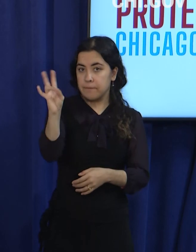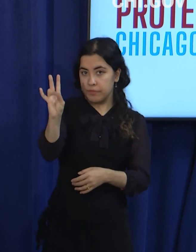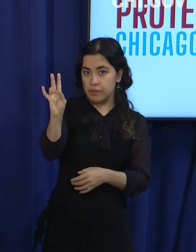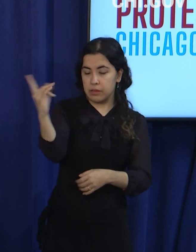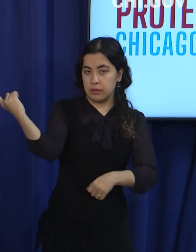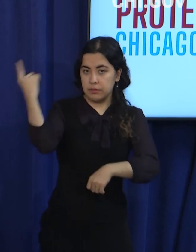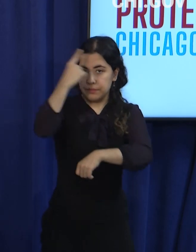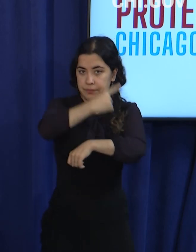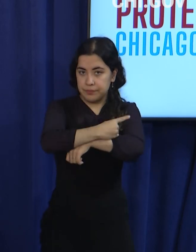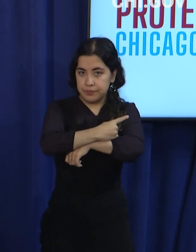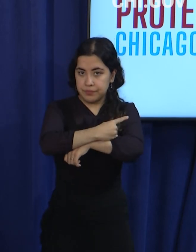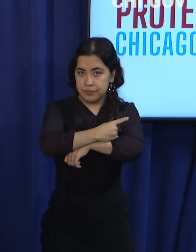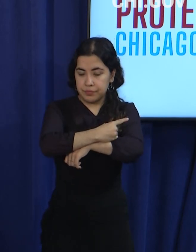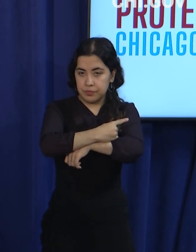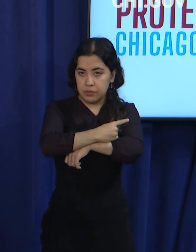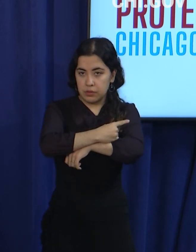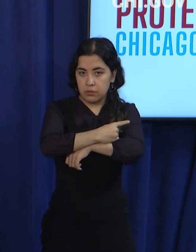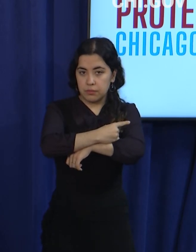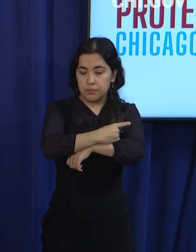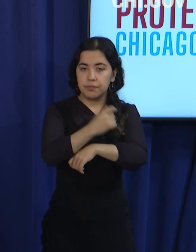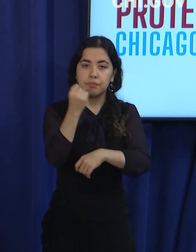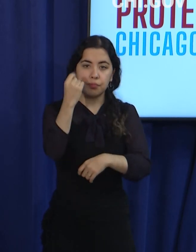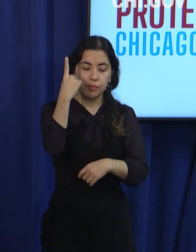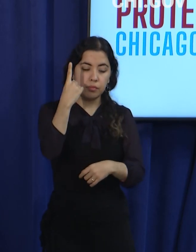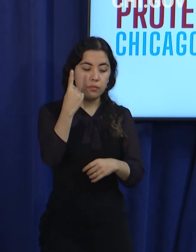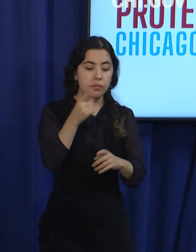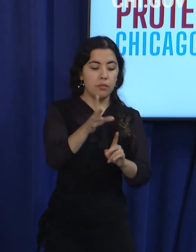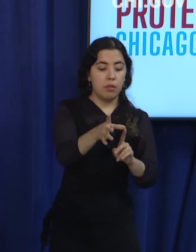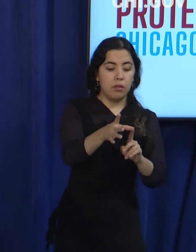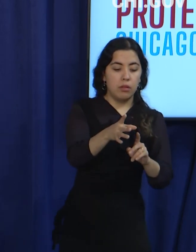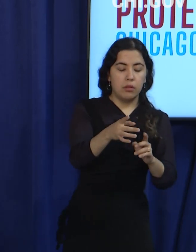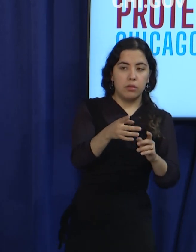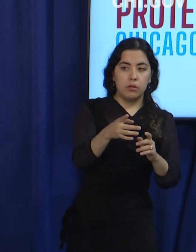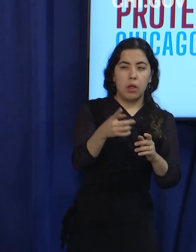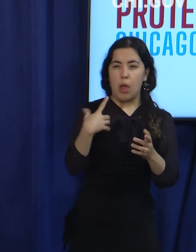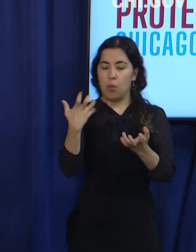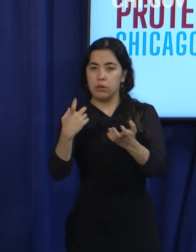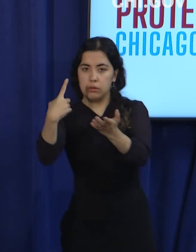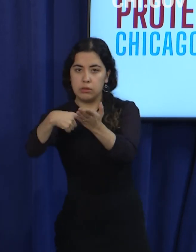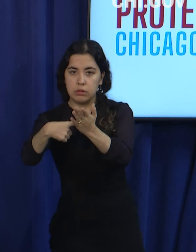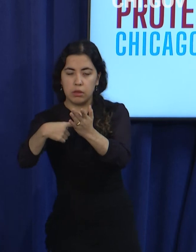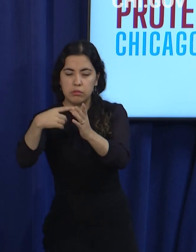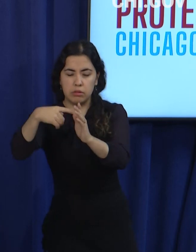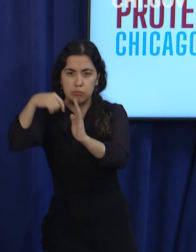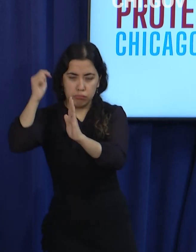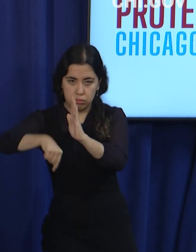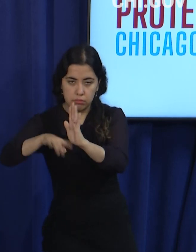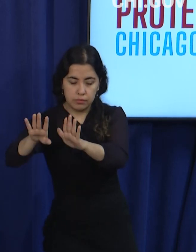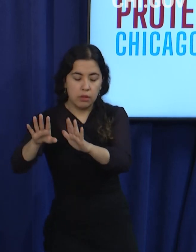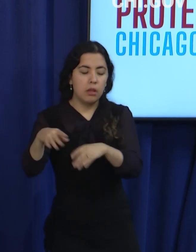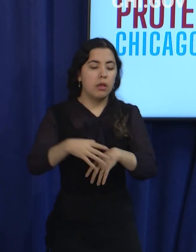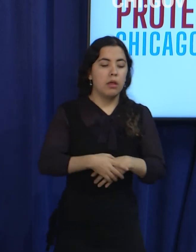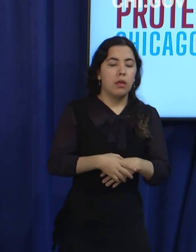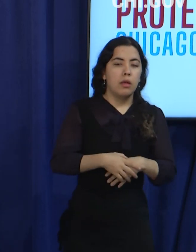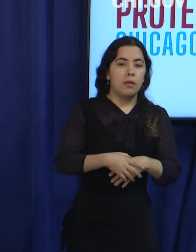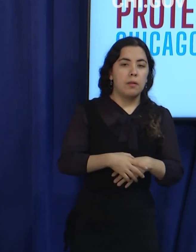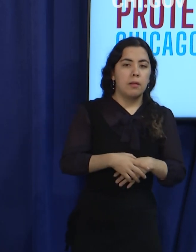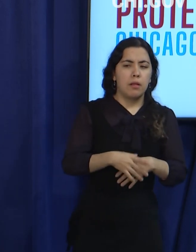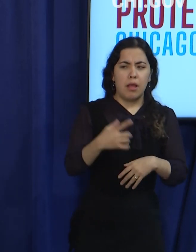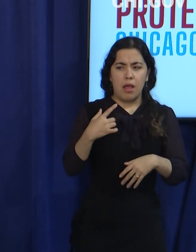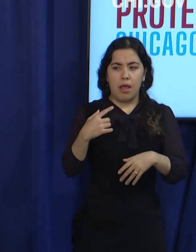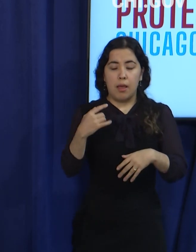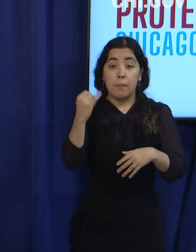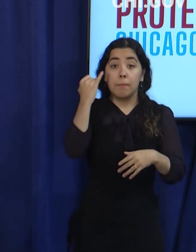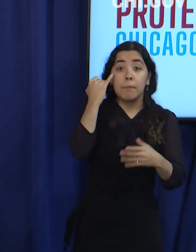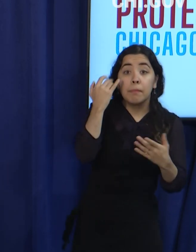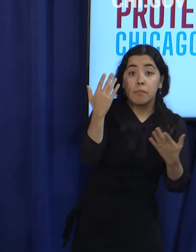we see, basically cases start first, if we sort of talk this through so people understand it. I get infected, perhaps right at the beginning I don't even have